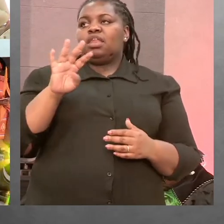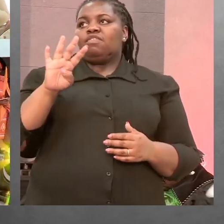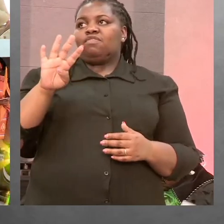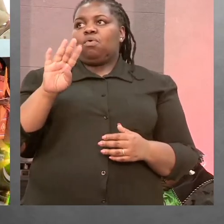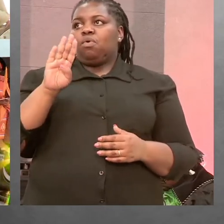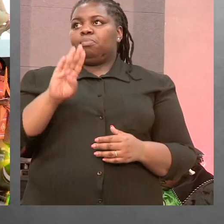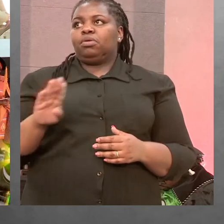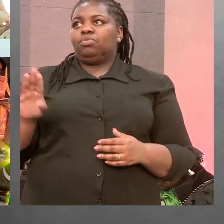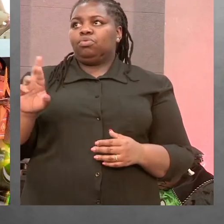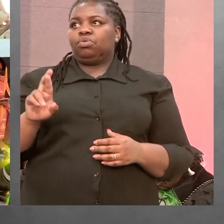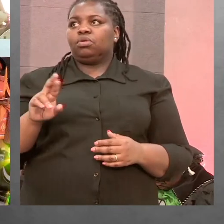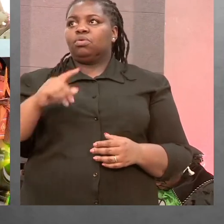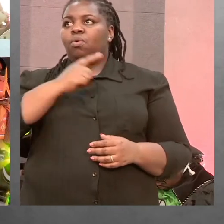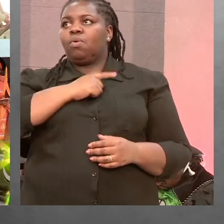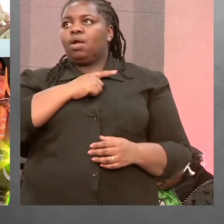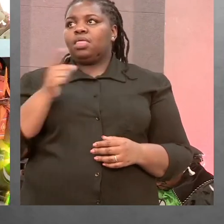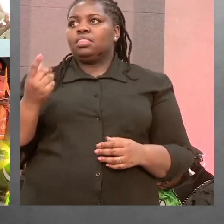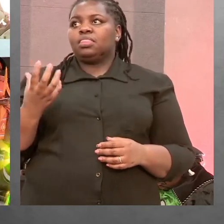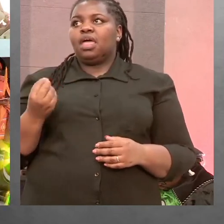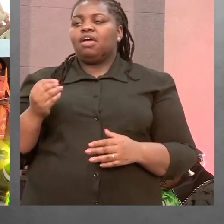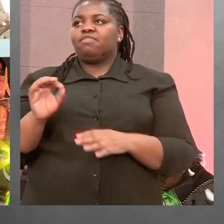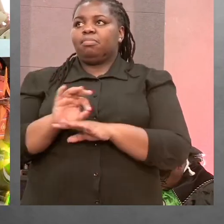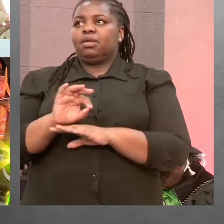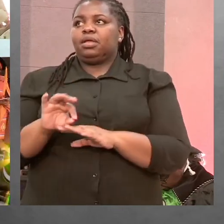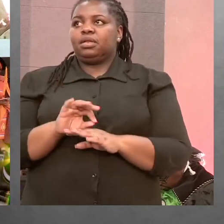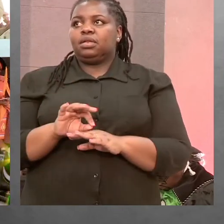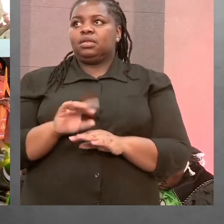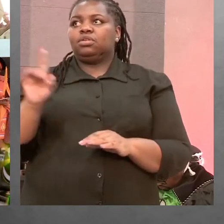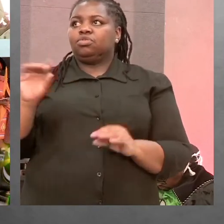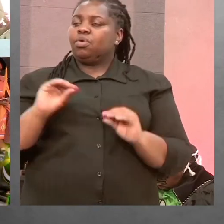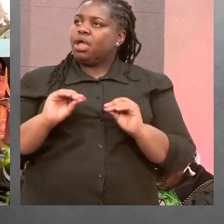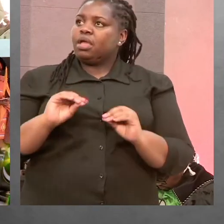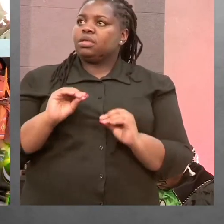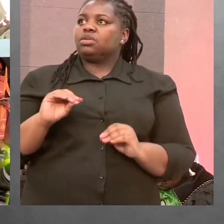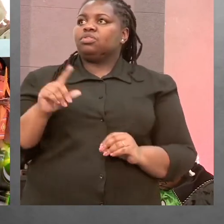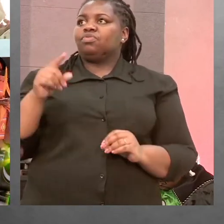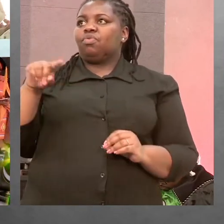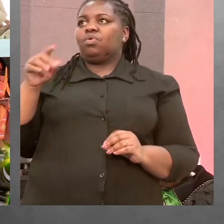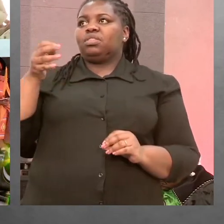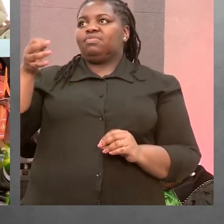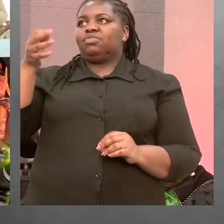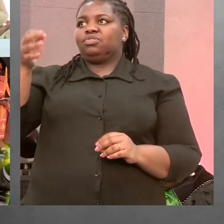billion because it has a plan to educate for the future.